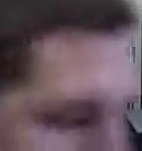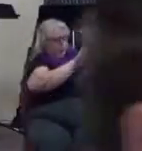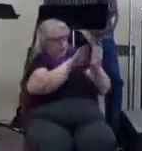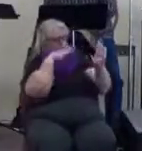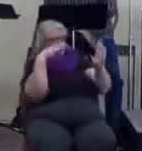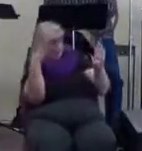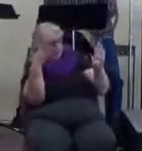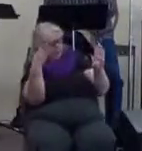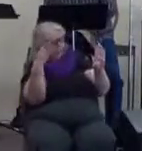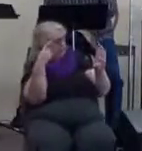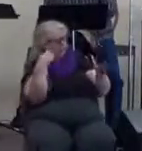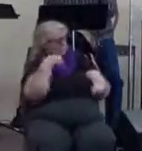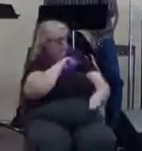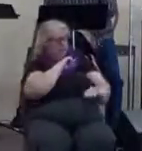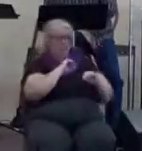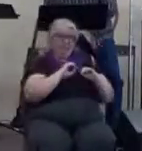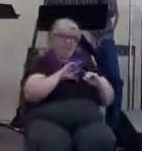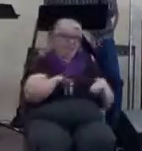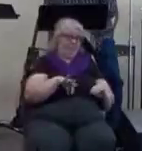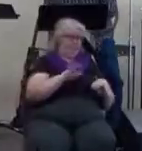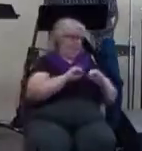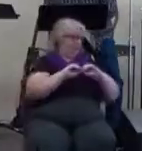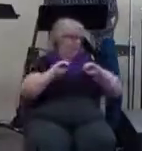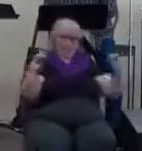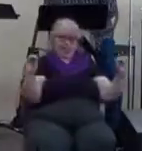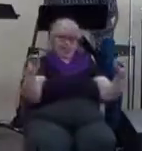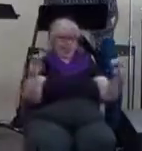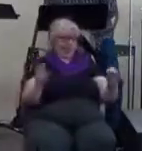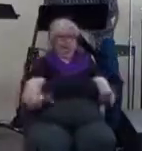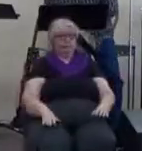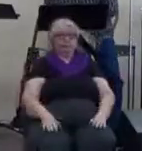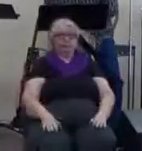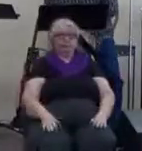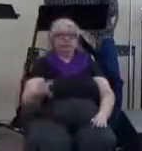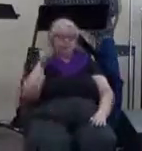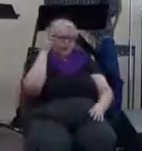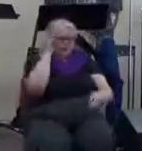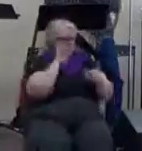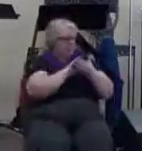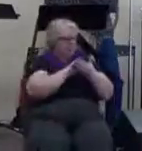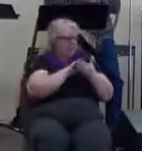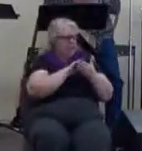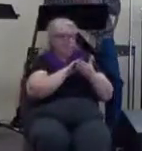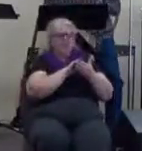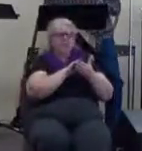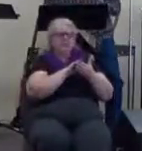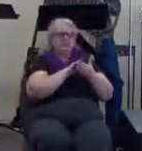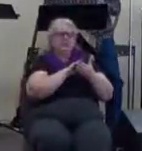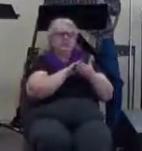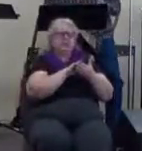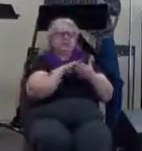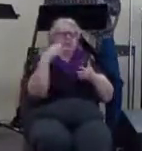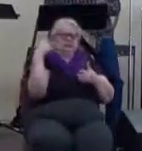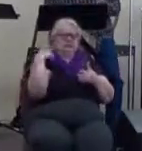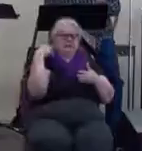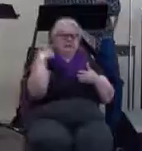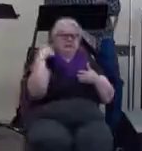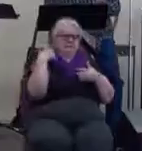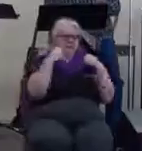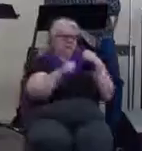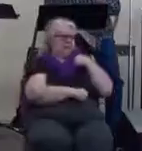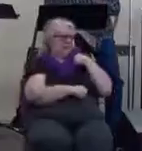them, we found no one inside." On hearing this report, the captain of the temple guard and the chief priests